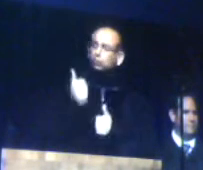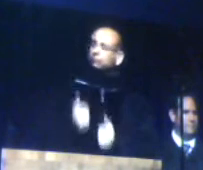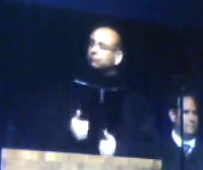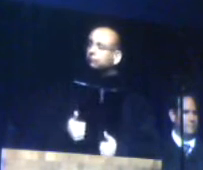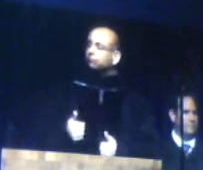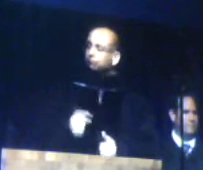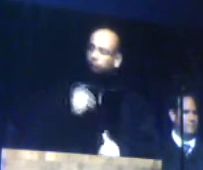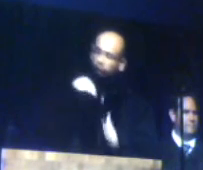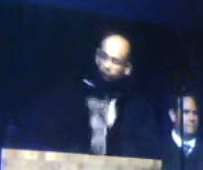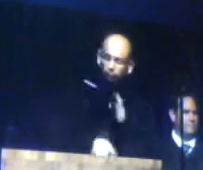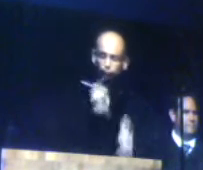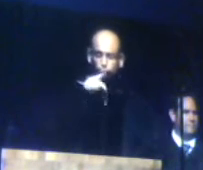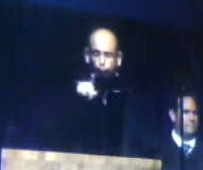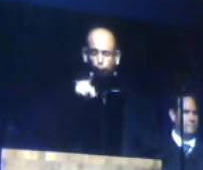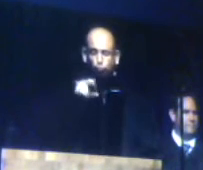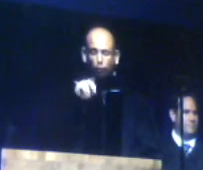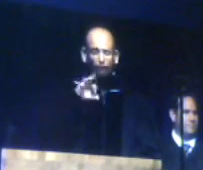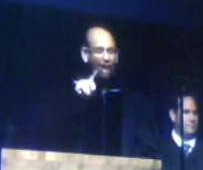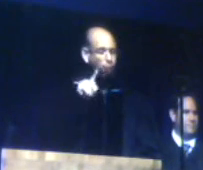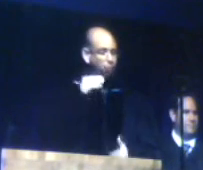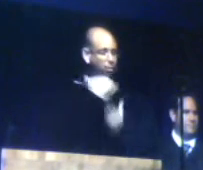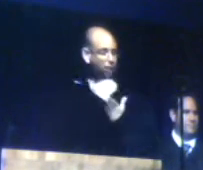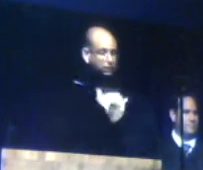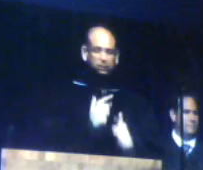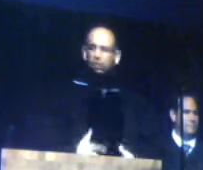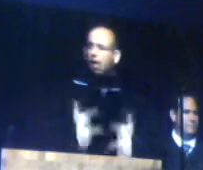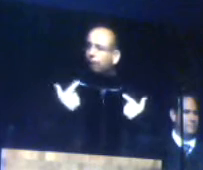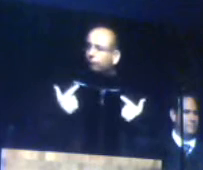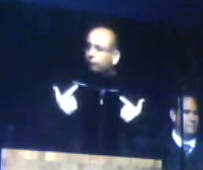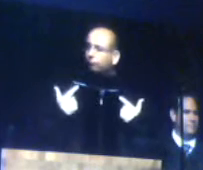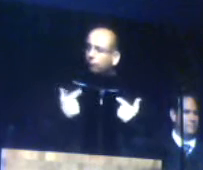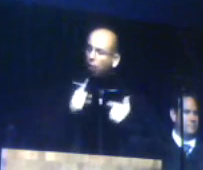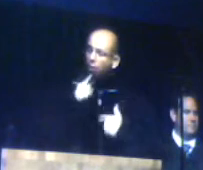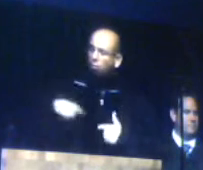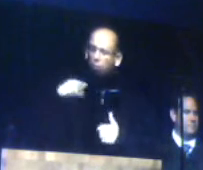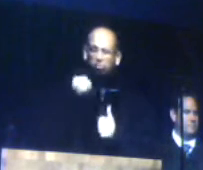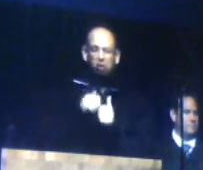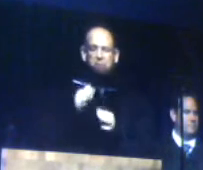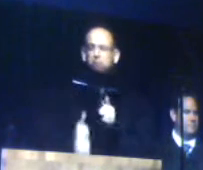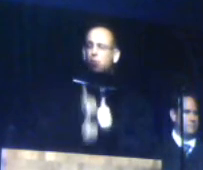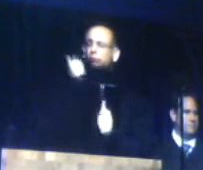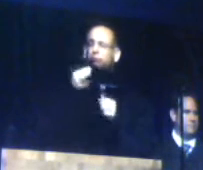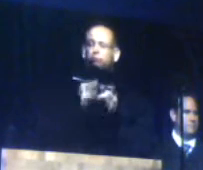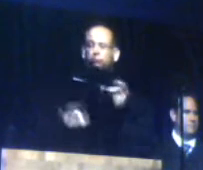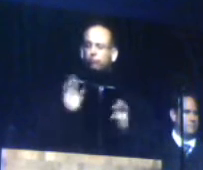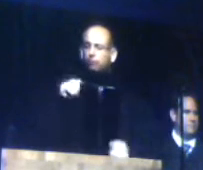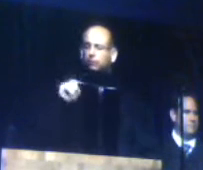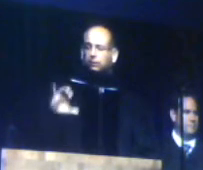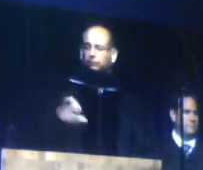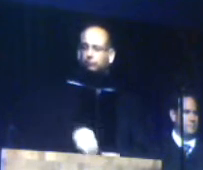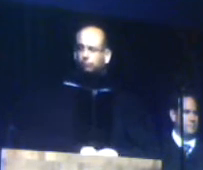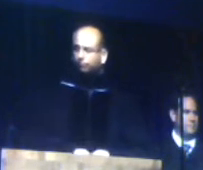Maybe you remember the most profound list of life is always the most basic.